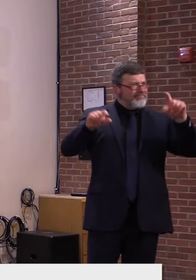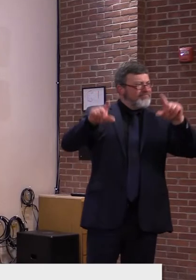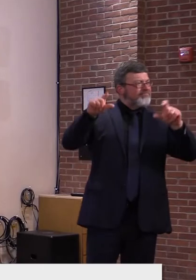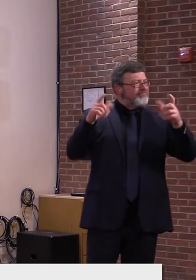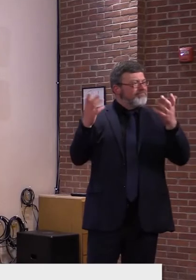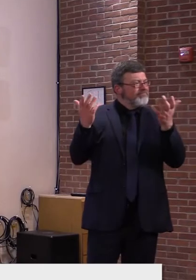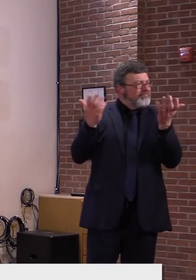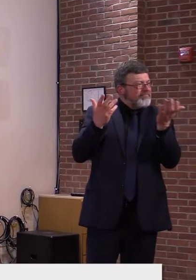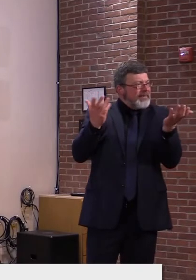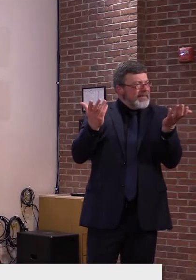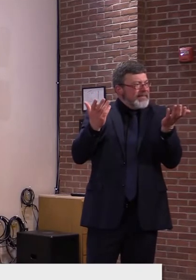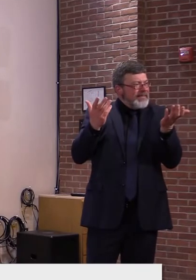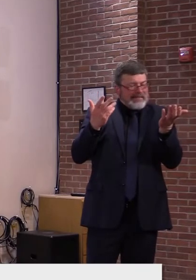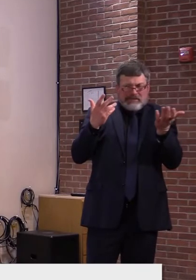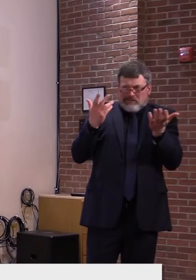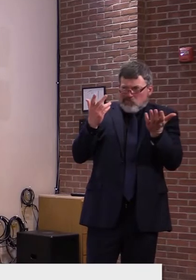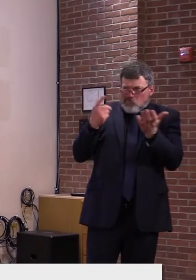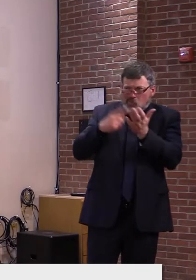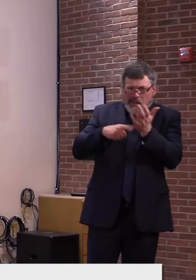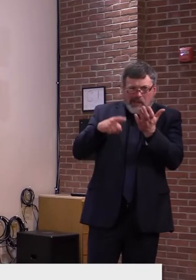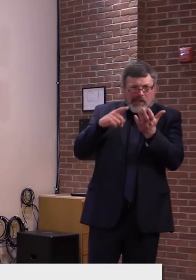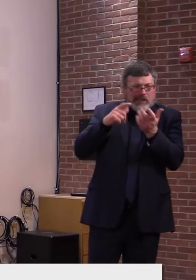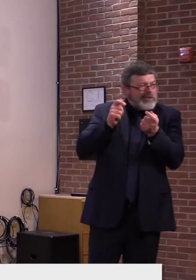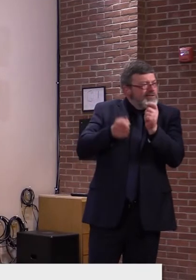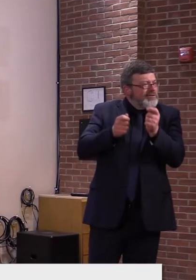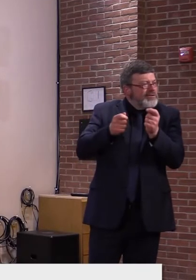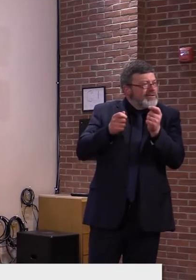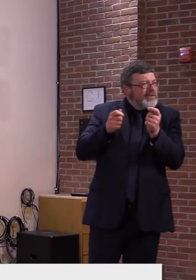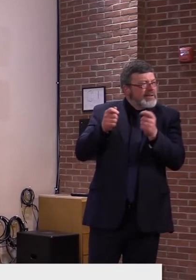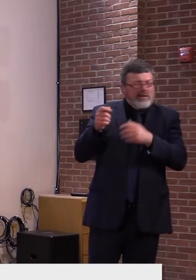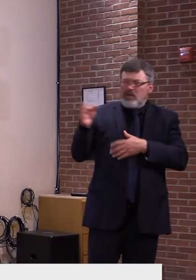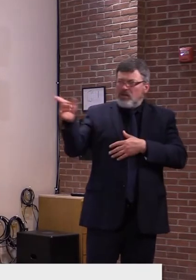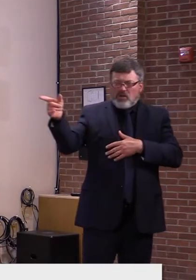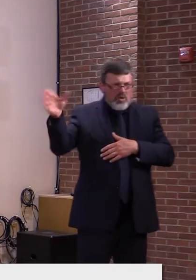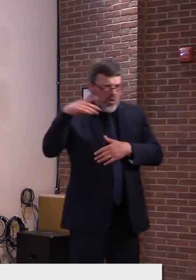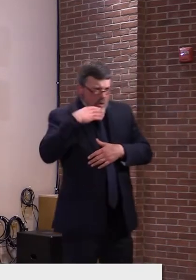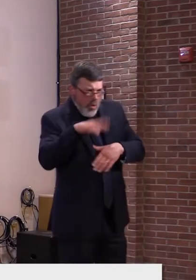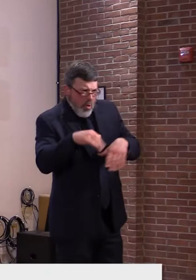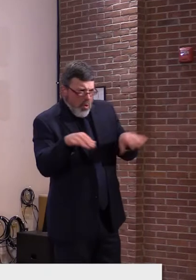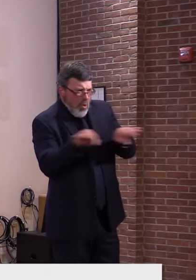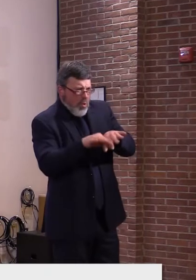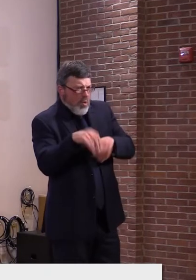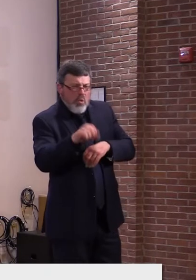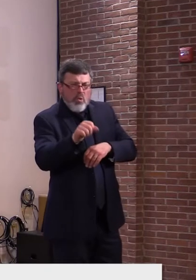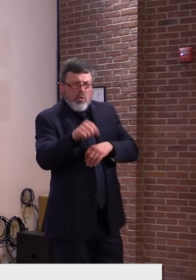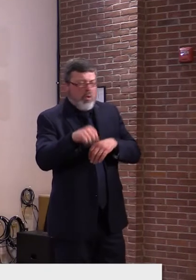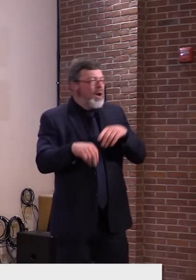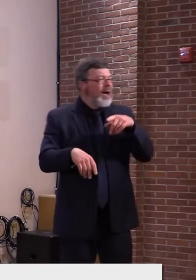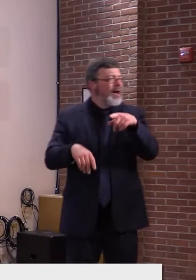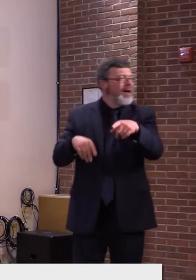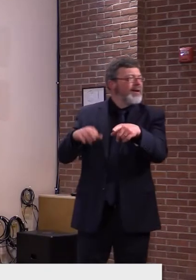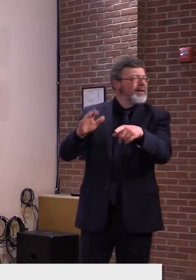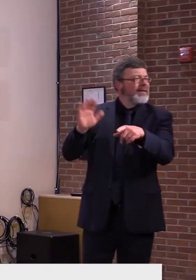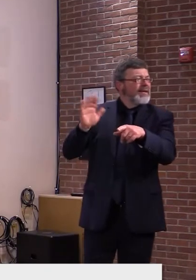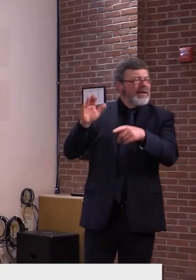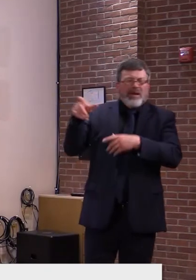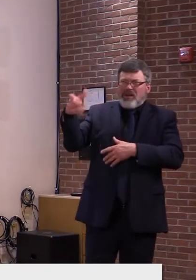Correct me if I'm wrong. Oh, it is. Okay. But so what is the ask here? What exactly are you asking the legislature to do?